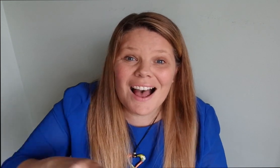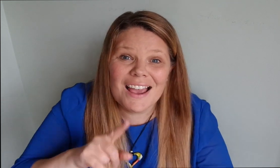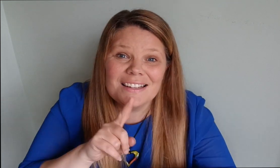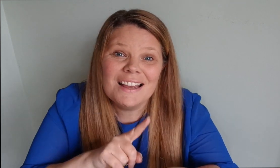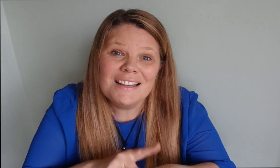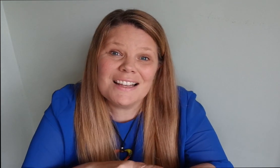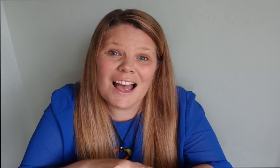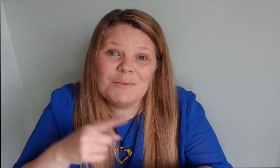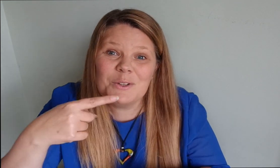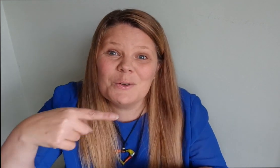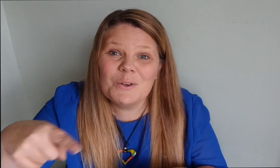outside. Time to go